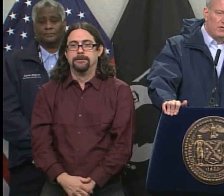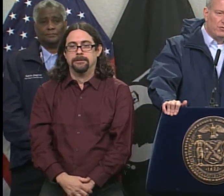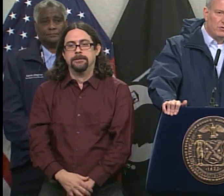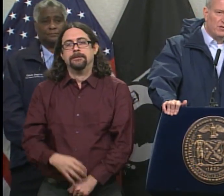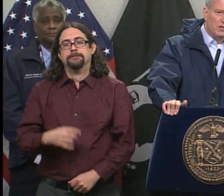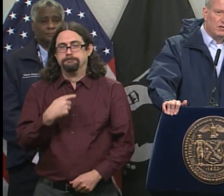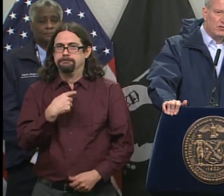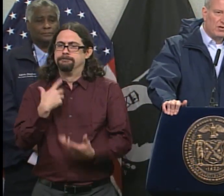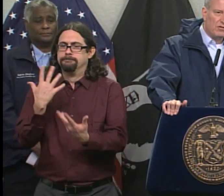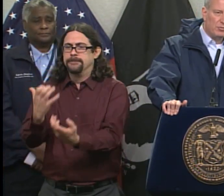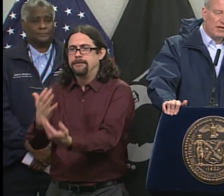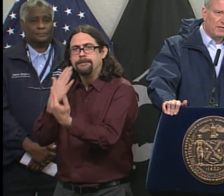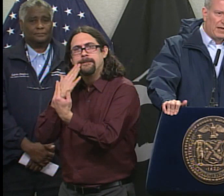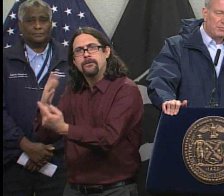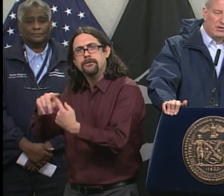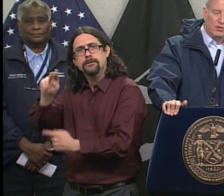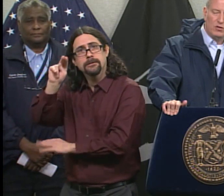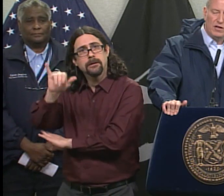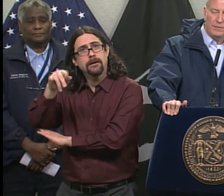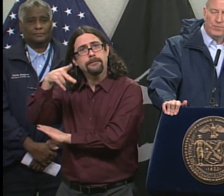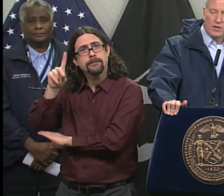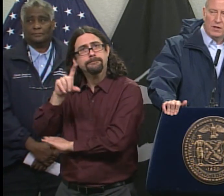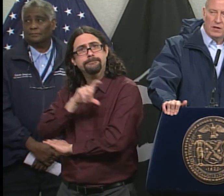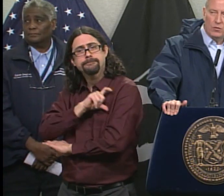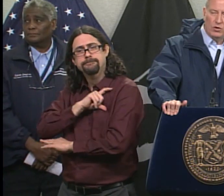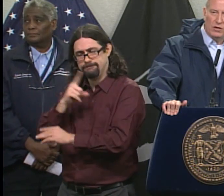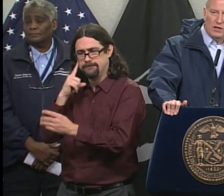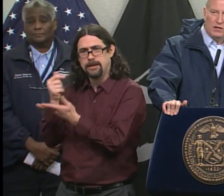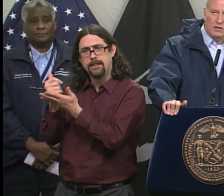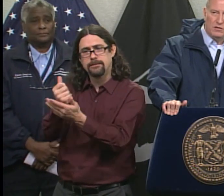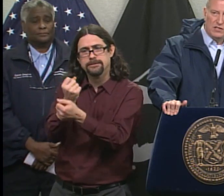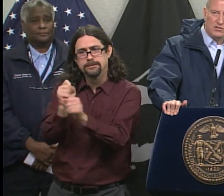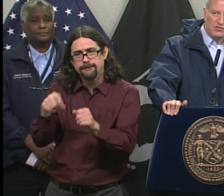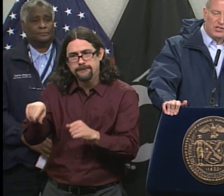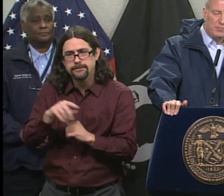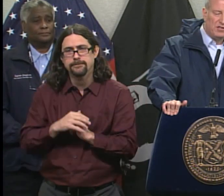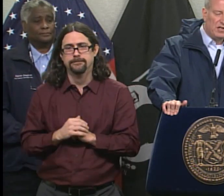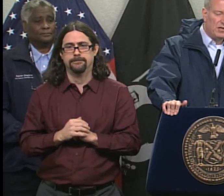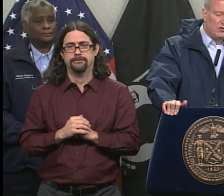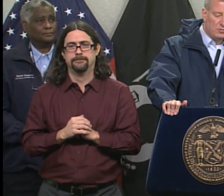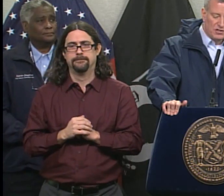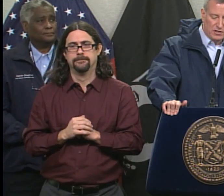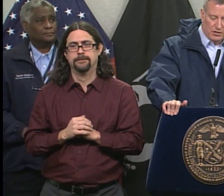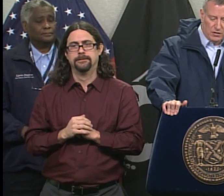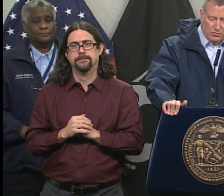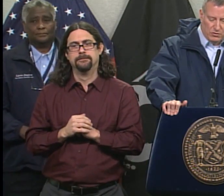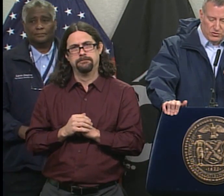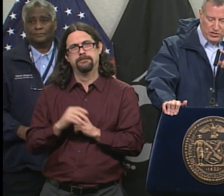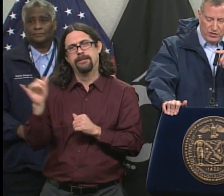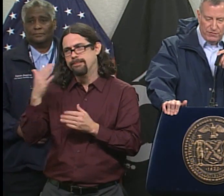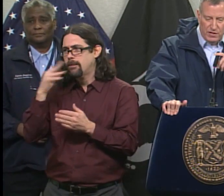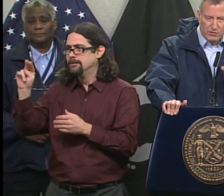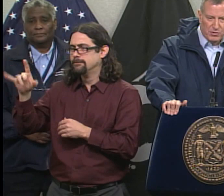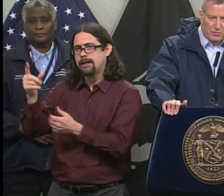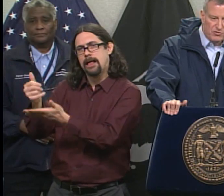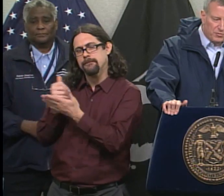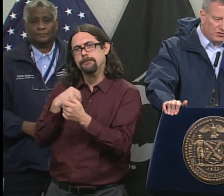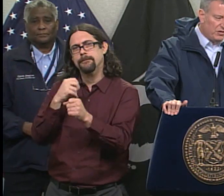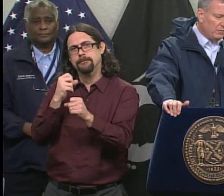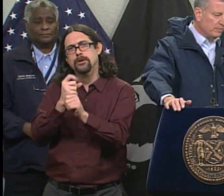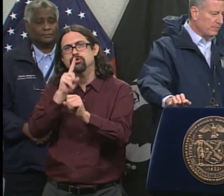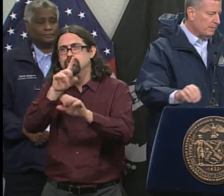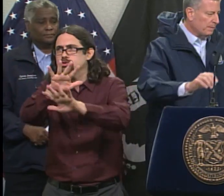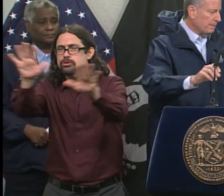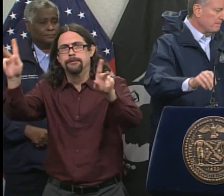job enforcing the travel ban, and that's part of why we're in decent shape today in terms of clearing our roads. Chief of Department Jimmy